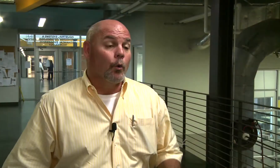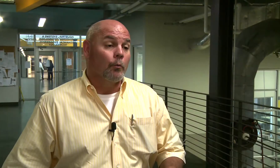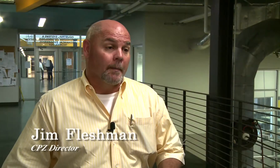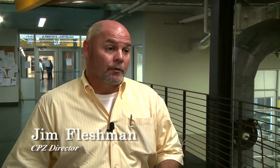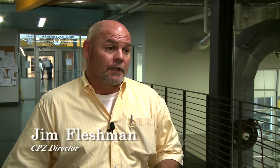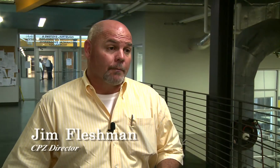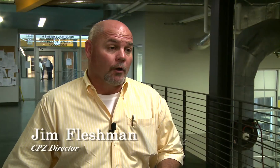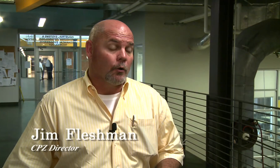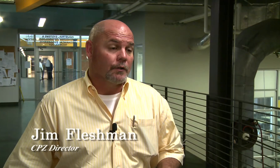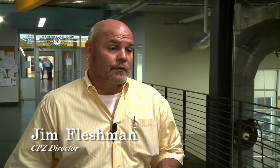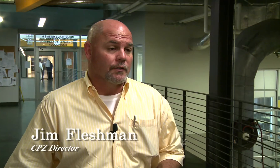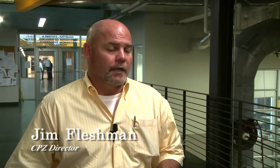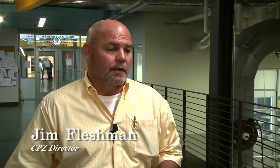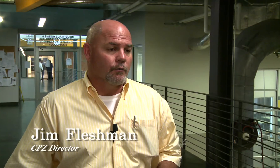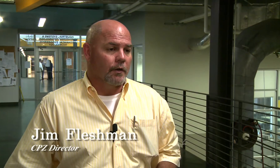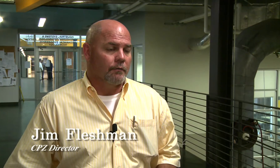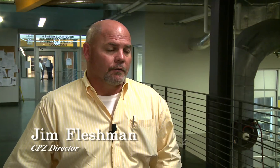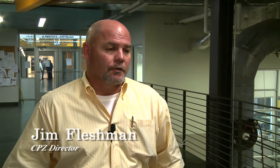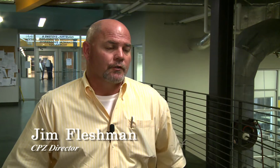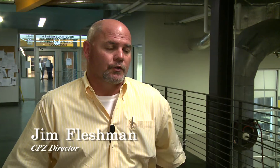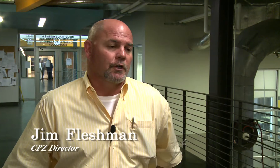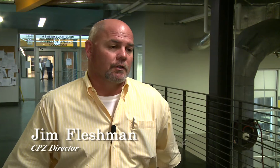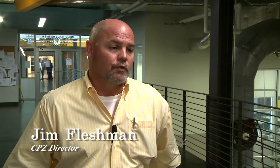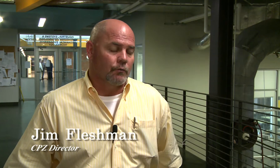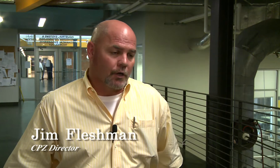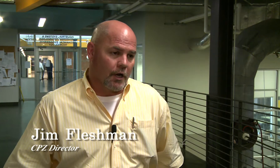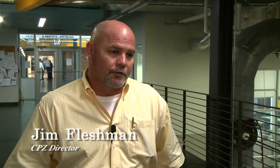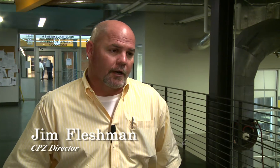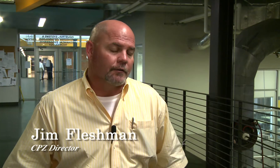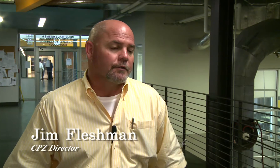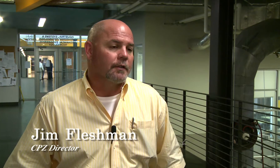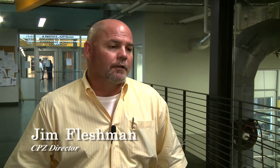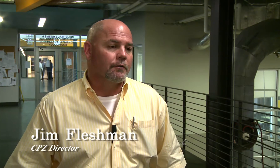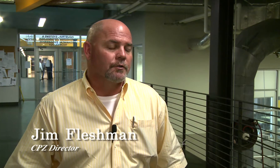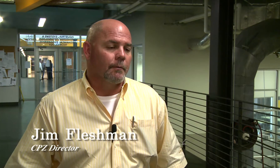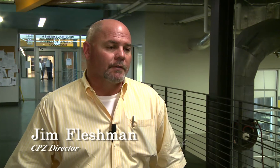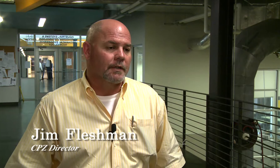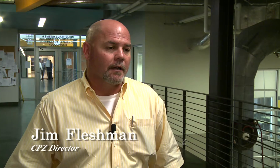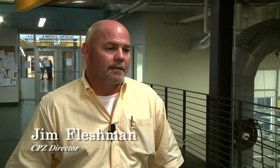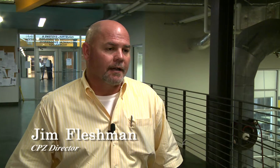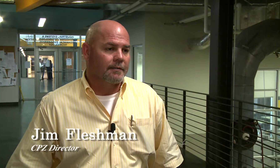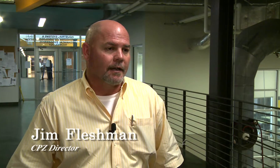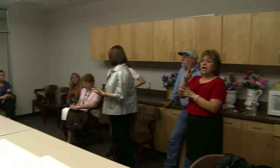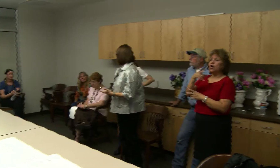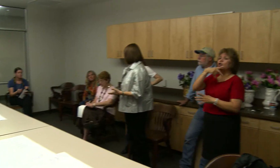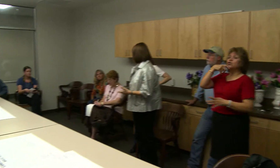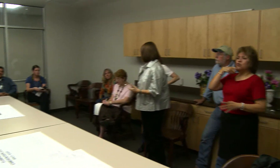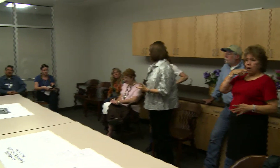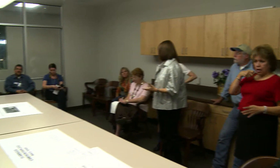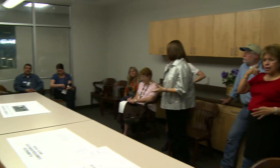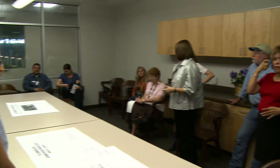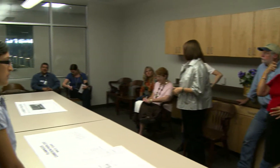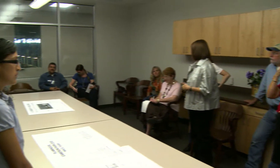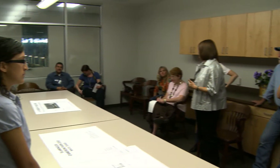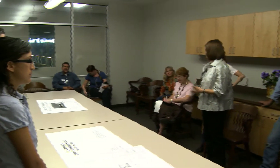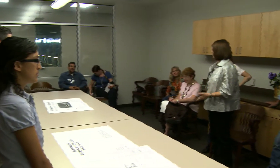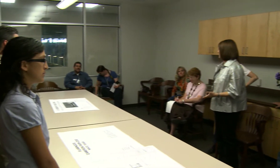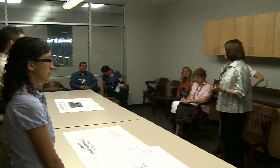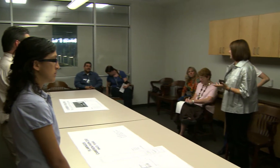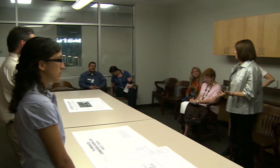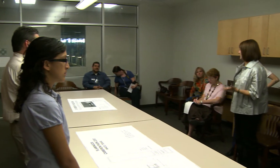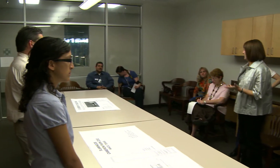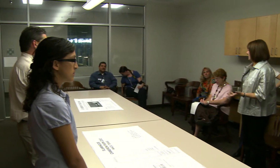One of our board members, K. Paul Holt, is the Executive Director for the Association of General Contractors, and through some of his contacts out here at Texas State Technical